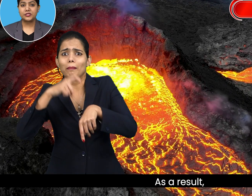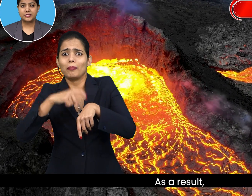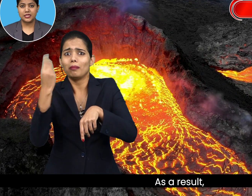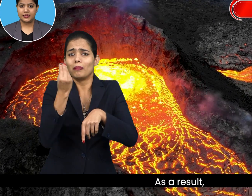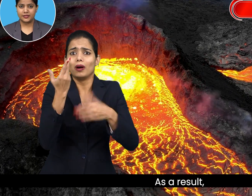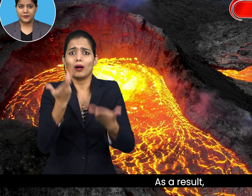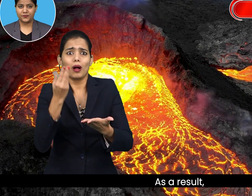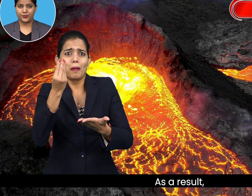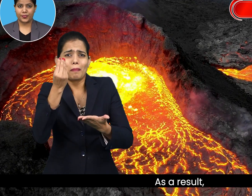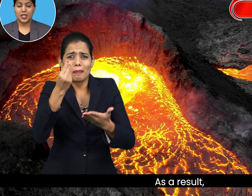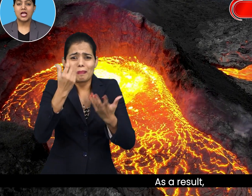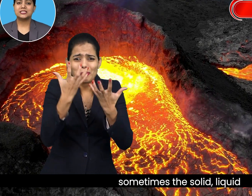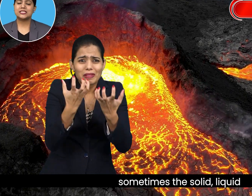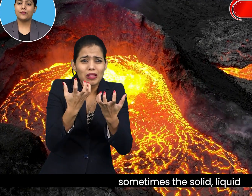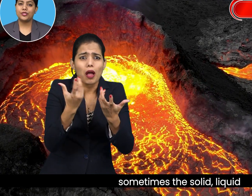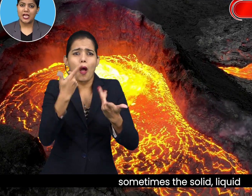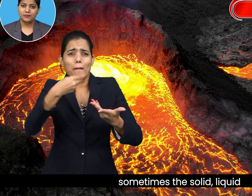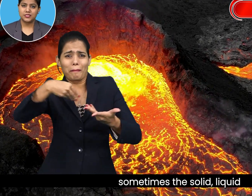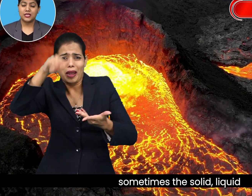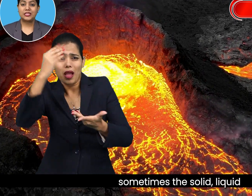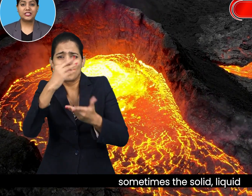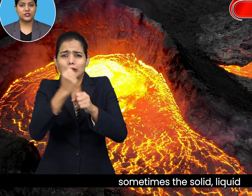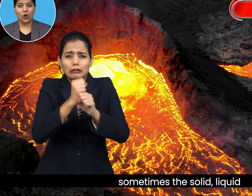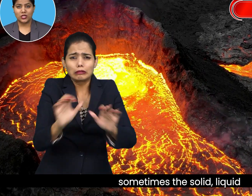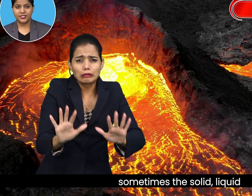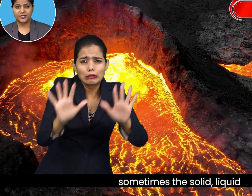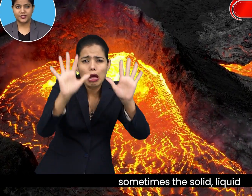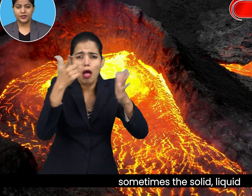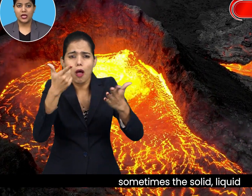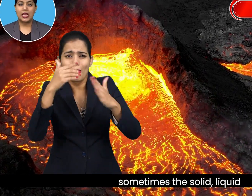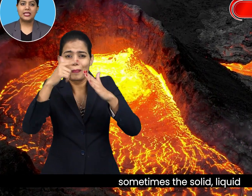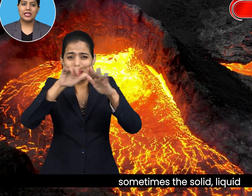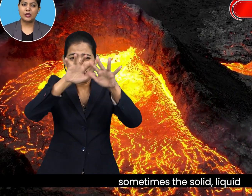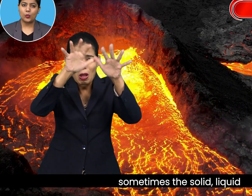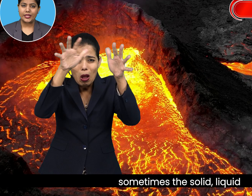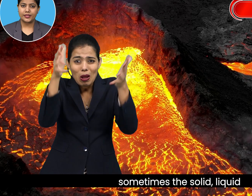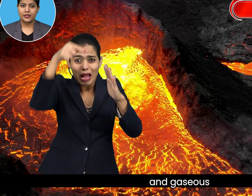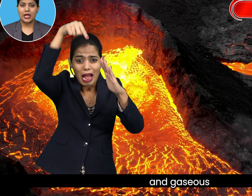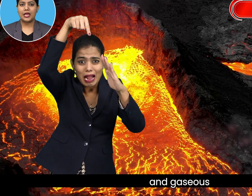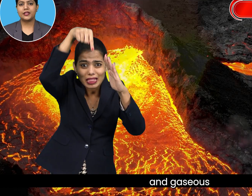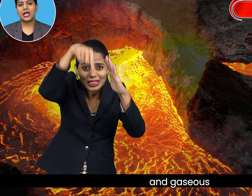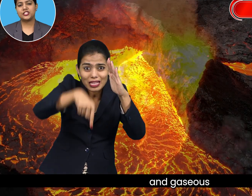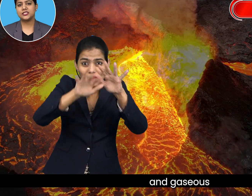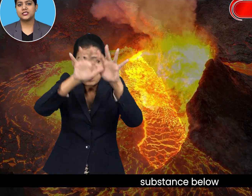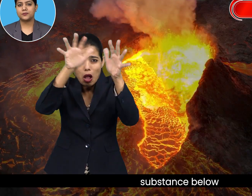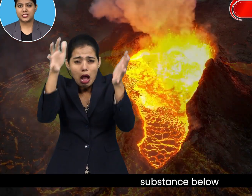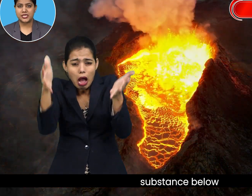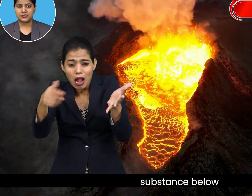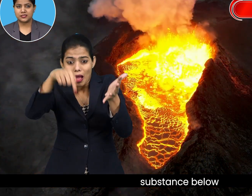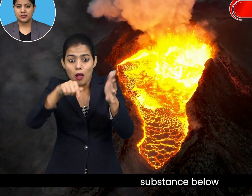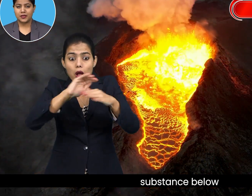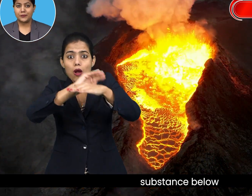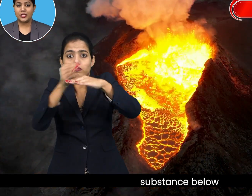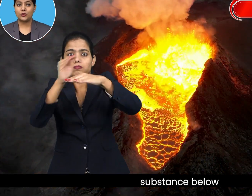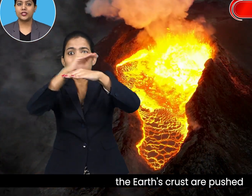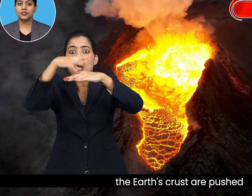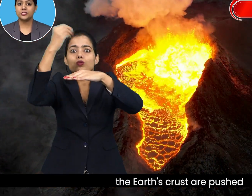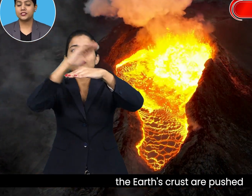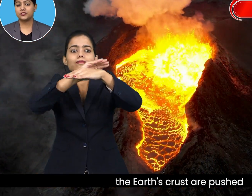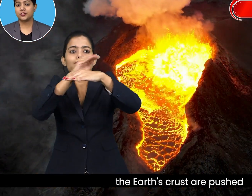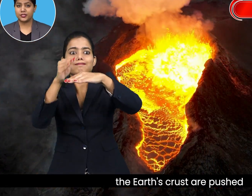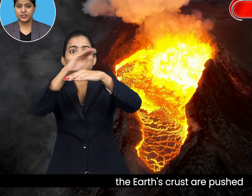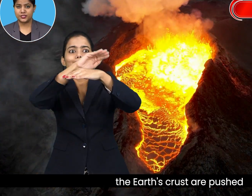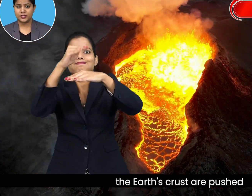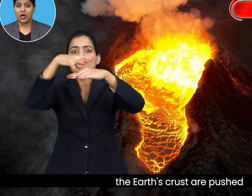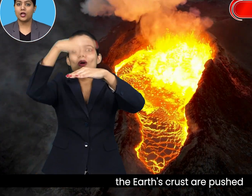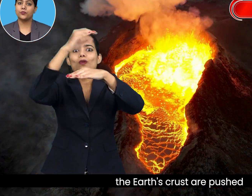As a result, sometimes the solid, liquid, and gaseous substance below the